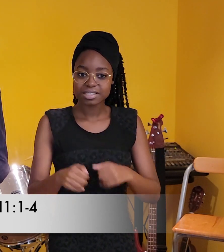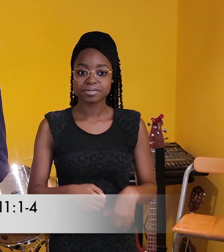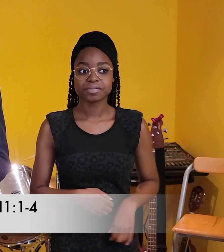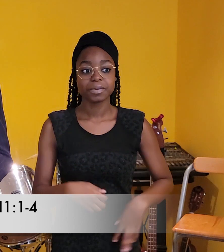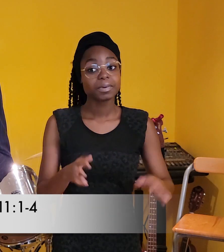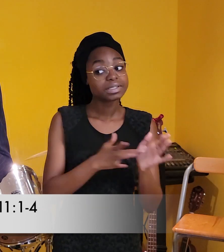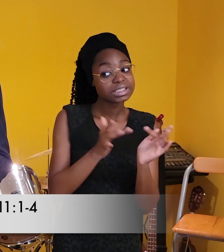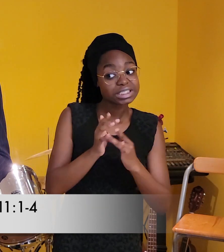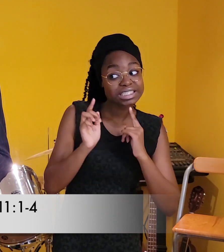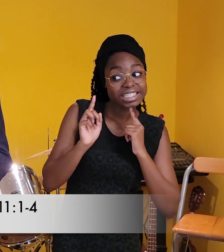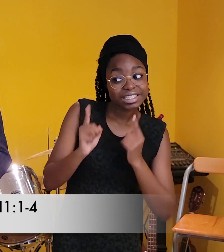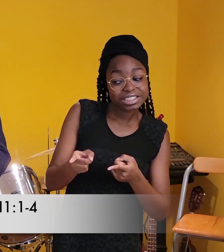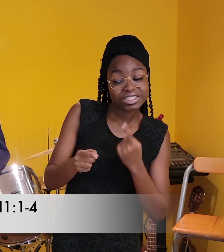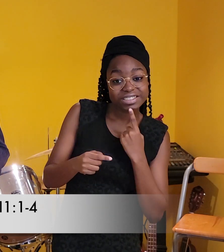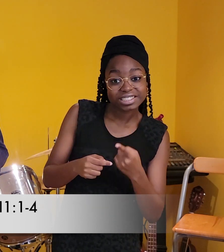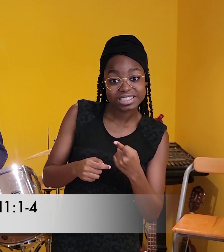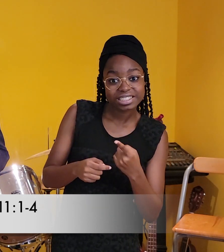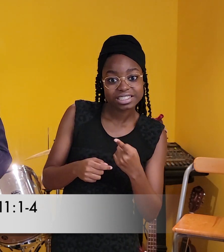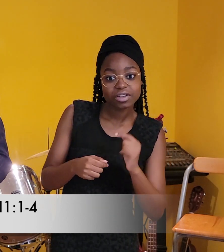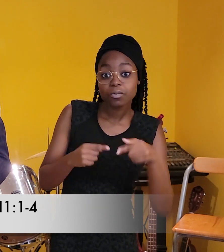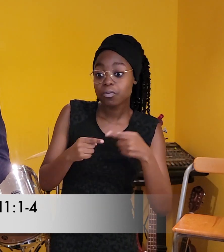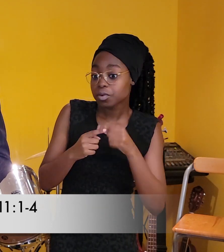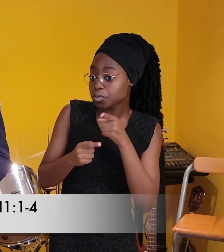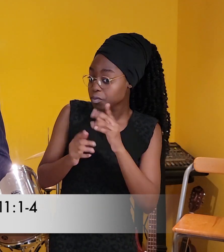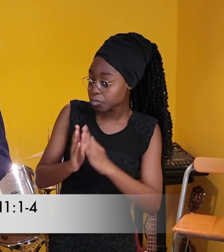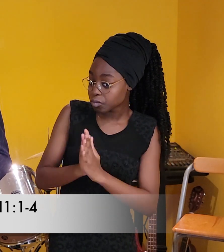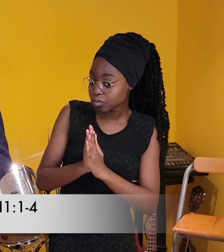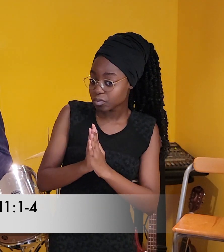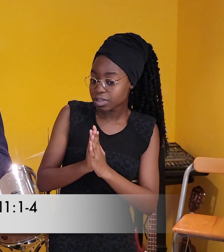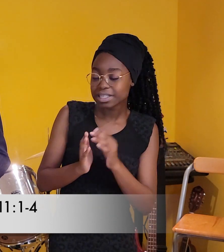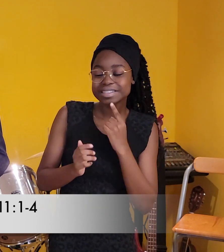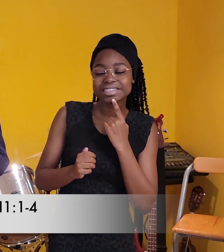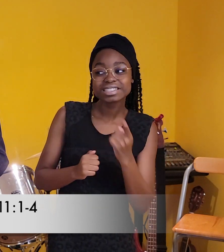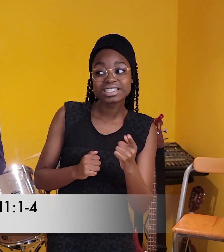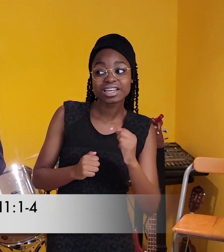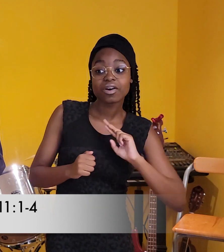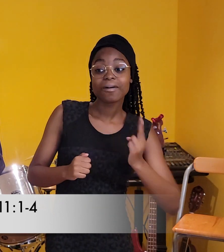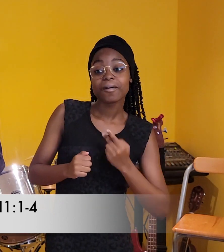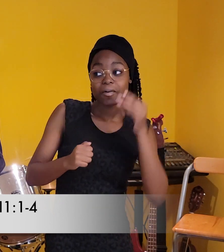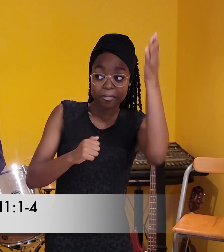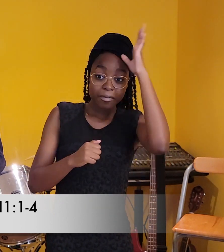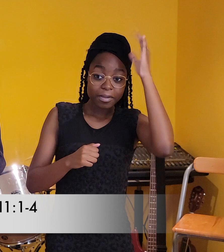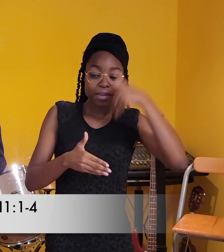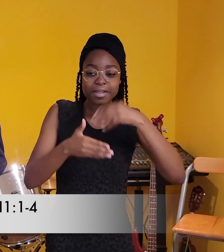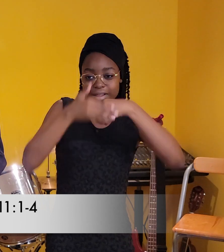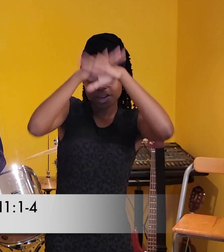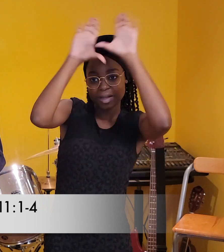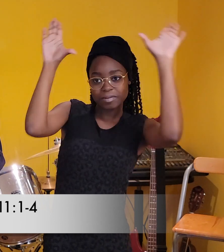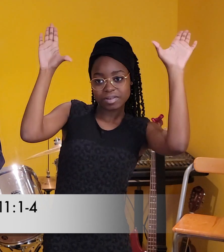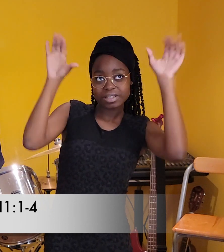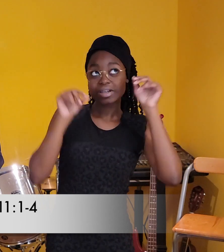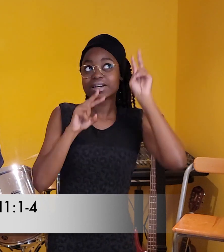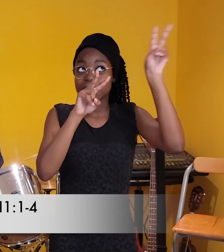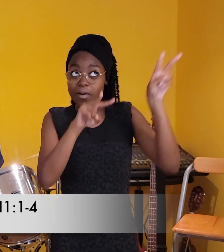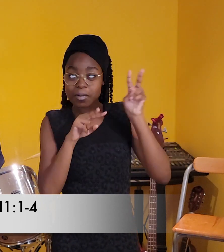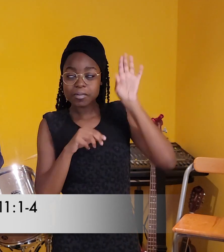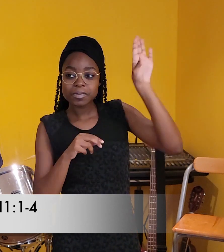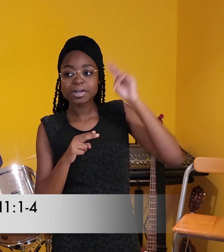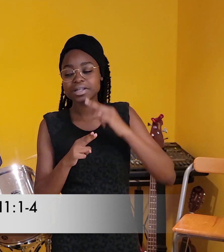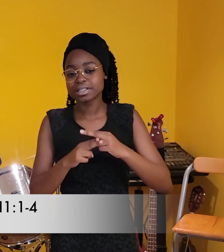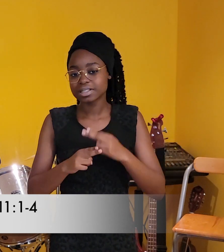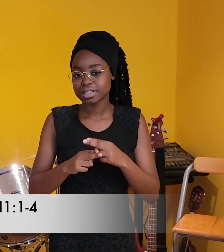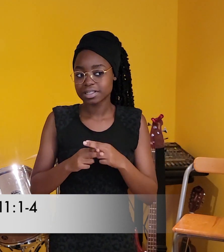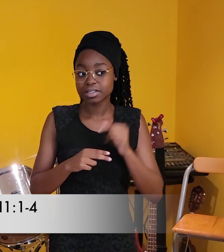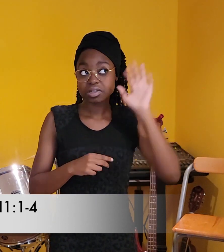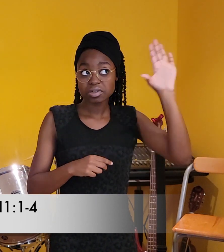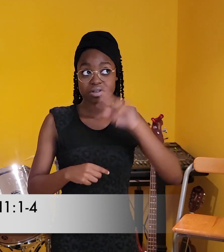2 says, and he said unto them, when ye pray, say, Our Father, which art in heaven, hallowed